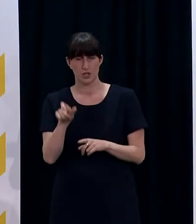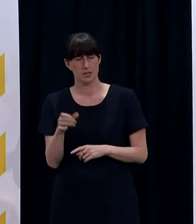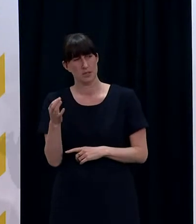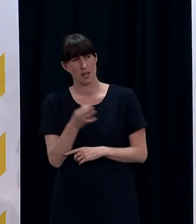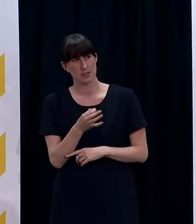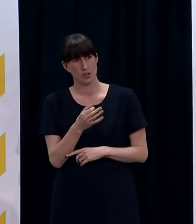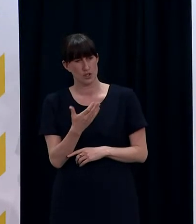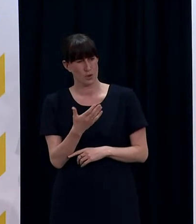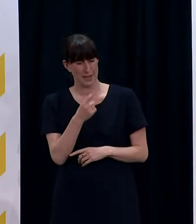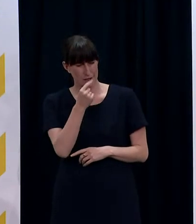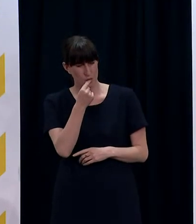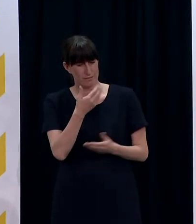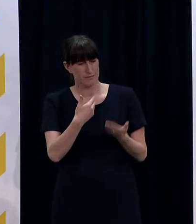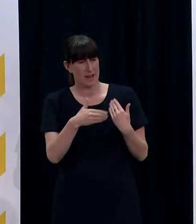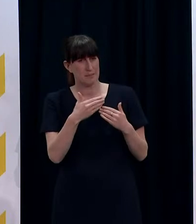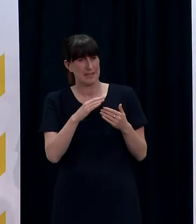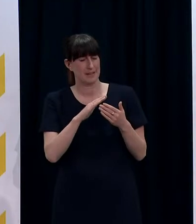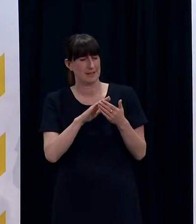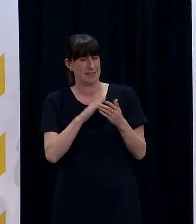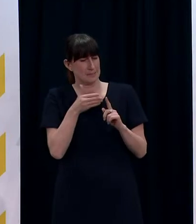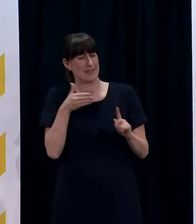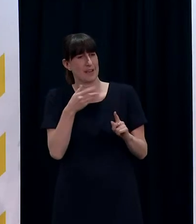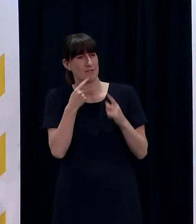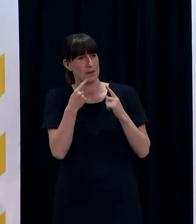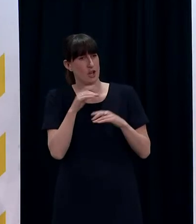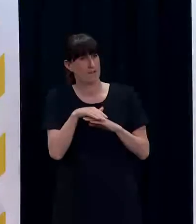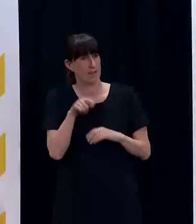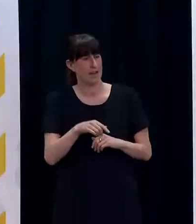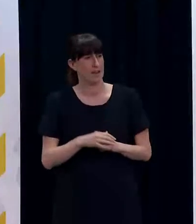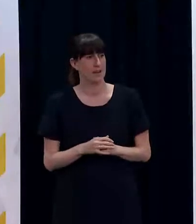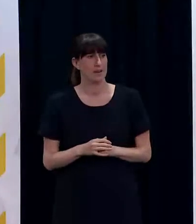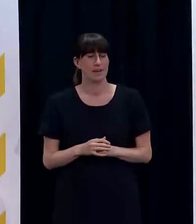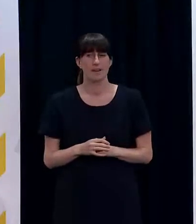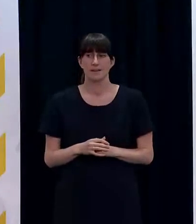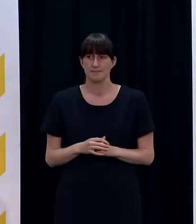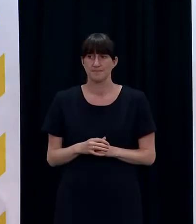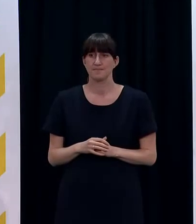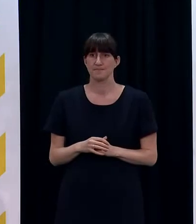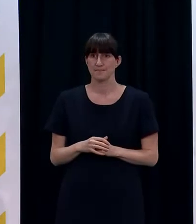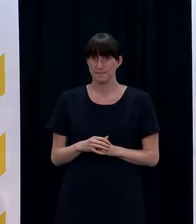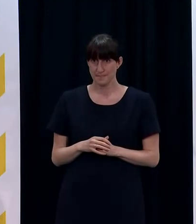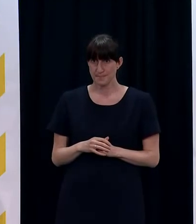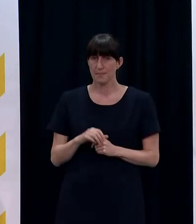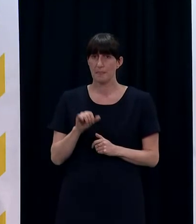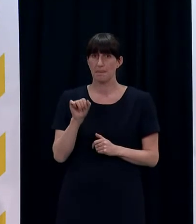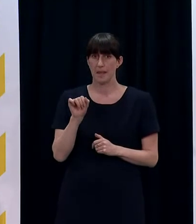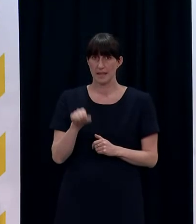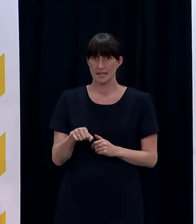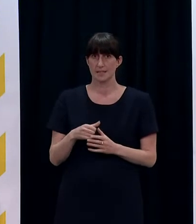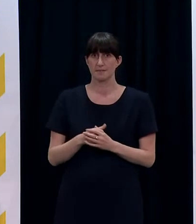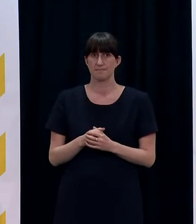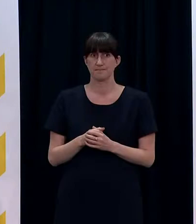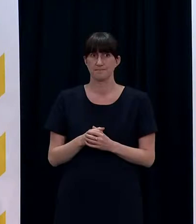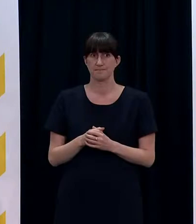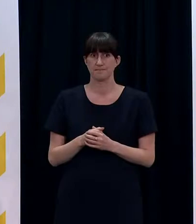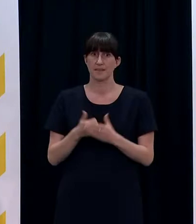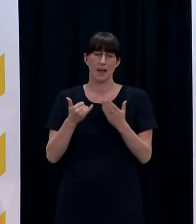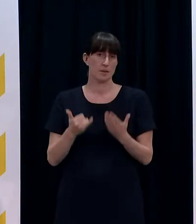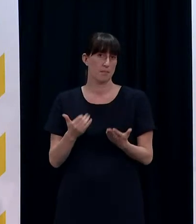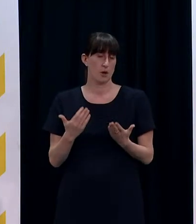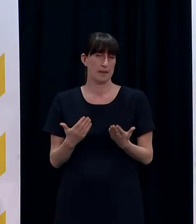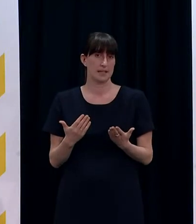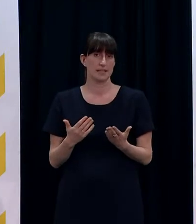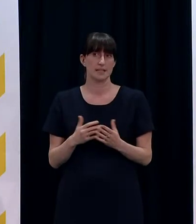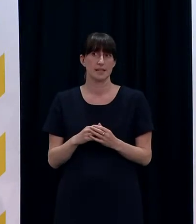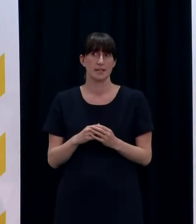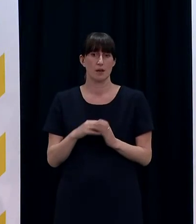can you be a bit more specific on that? Yes, we at the moment we have a protocol